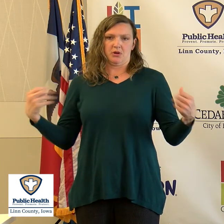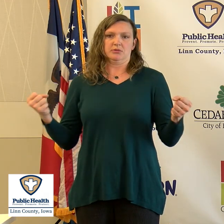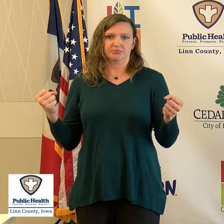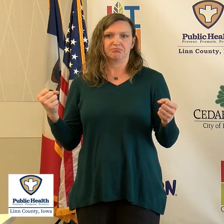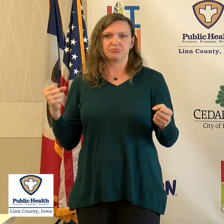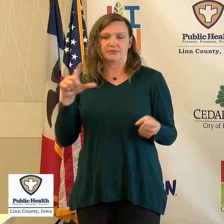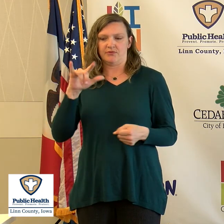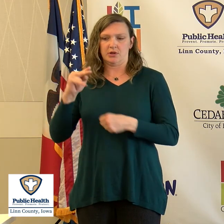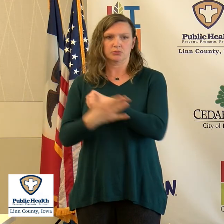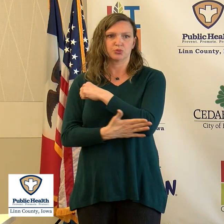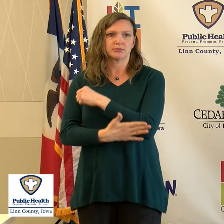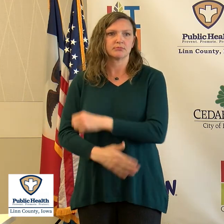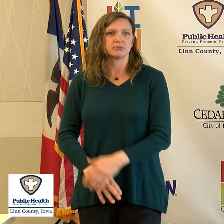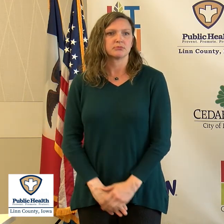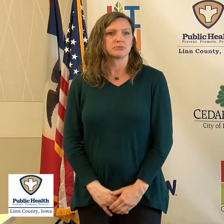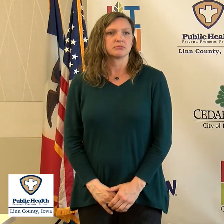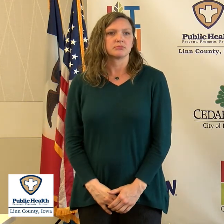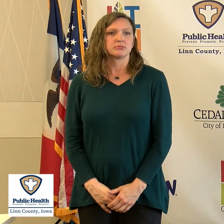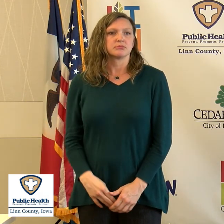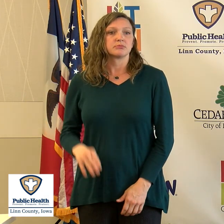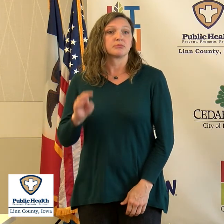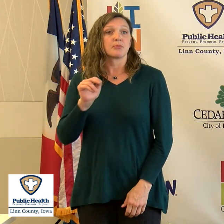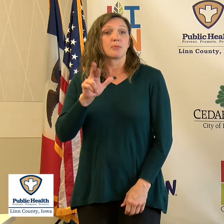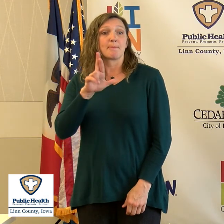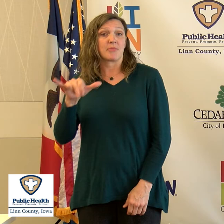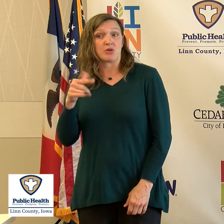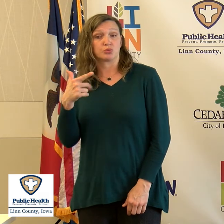Mary Green, go ahead with your question, please.